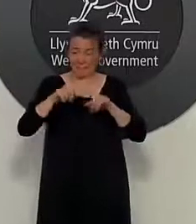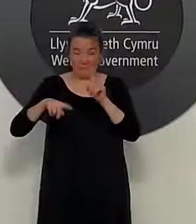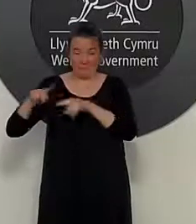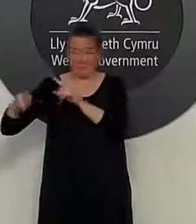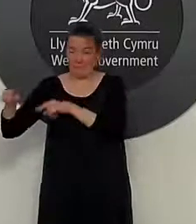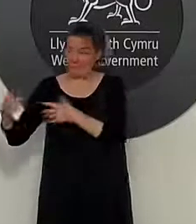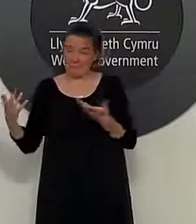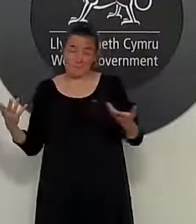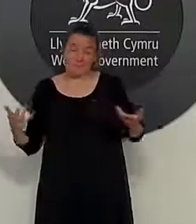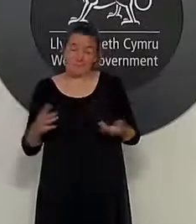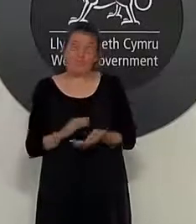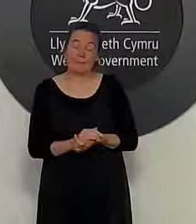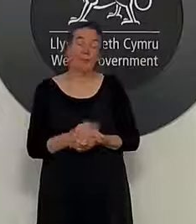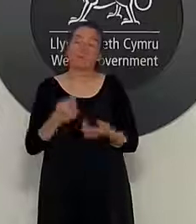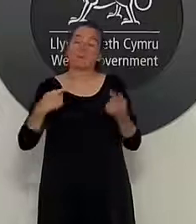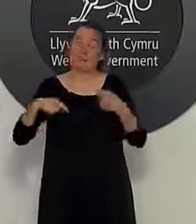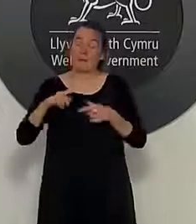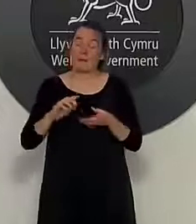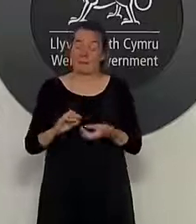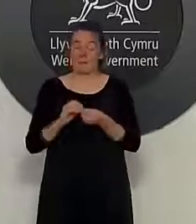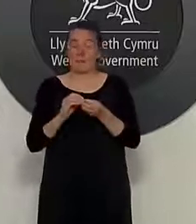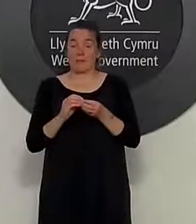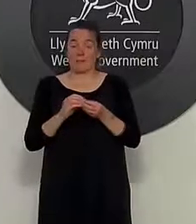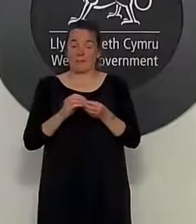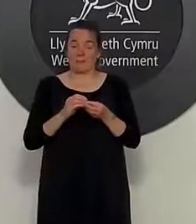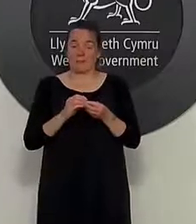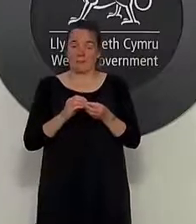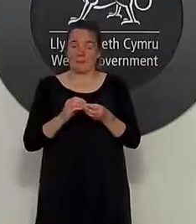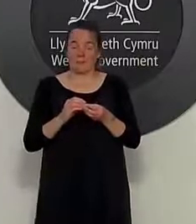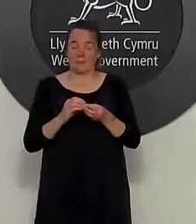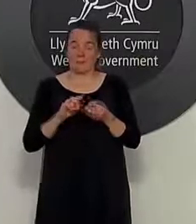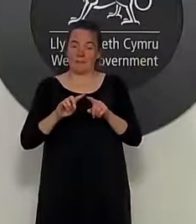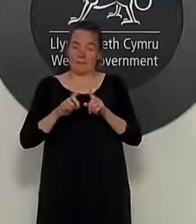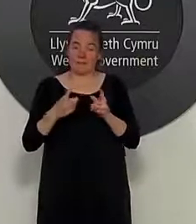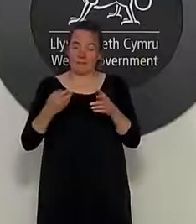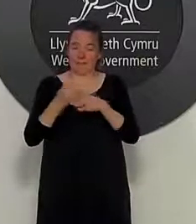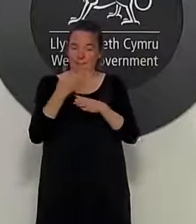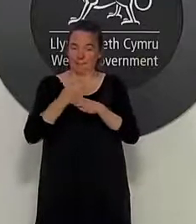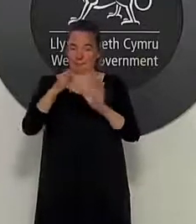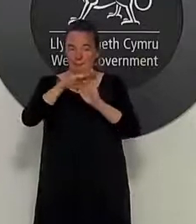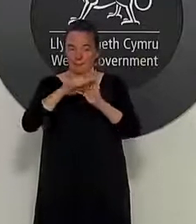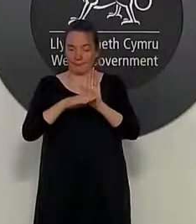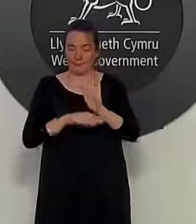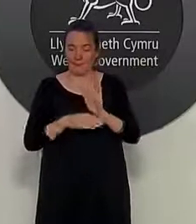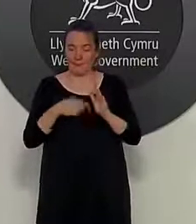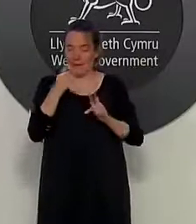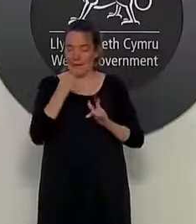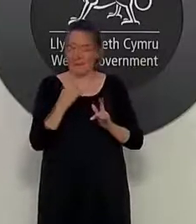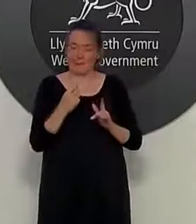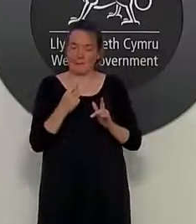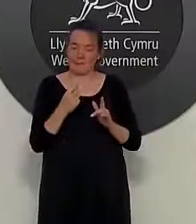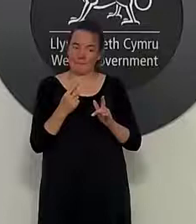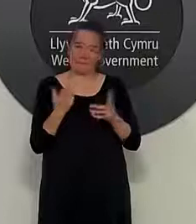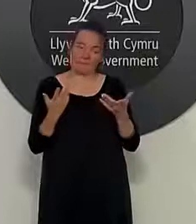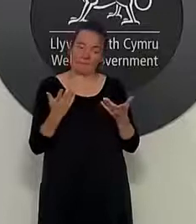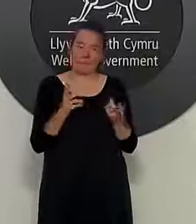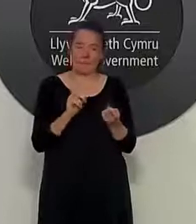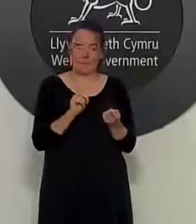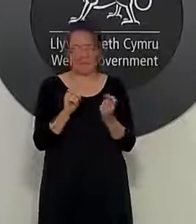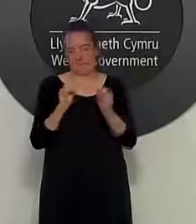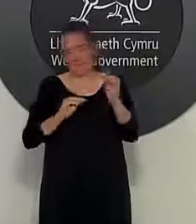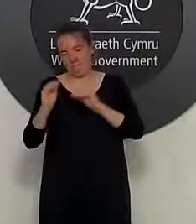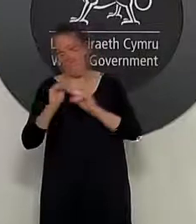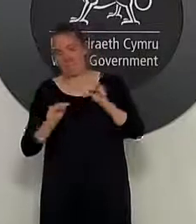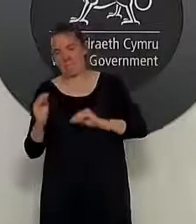put together a package of measures that are calibrated and can be deployed locally. See, in Cardiff, for example, the Cardiff